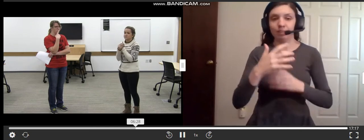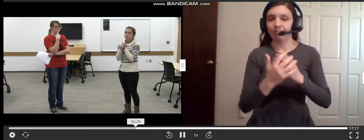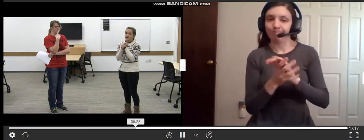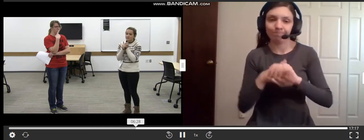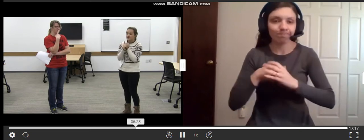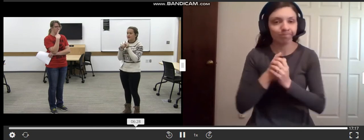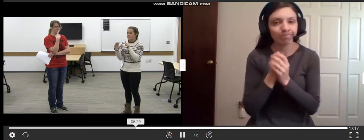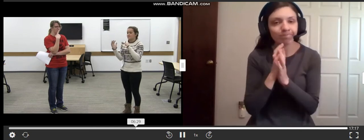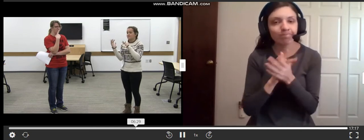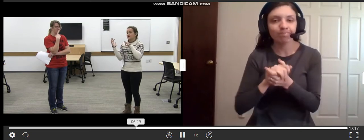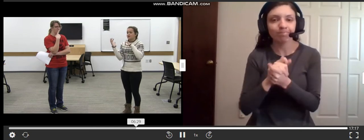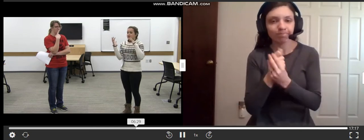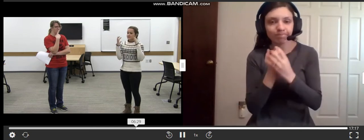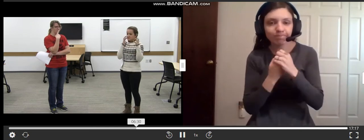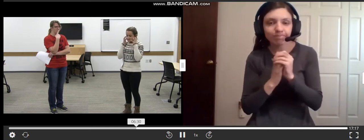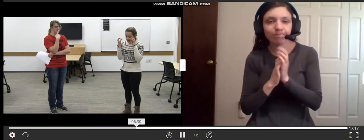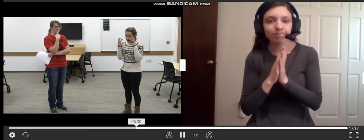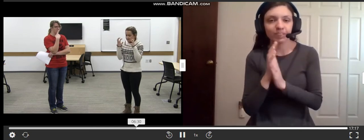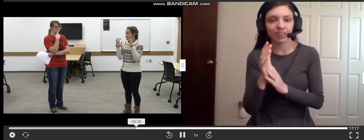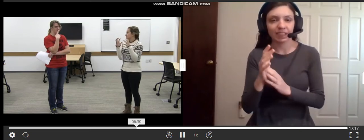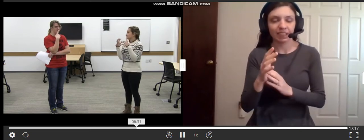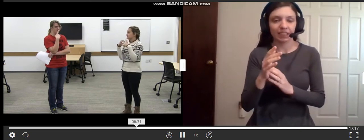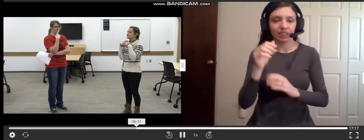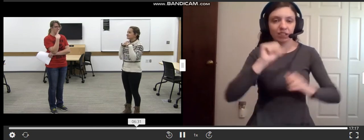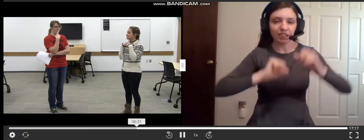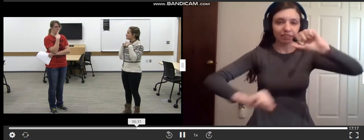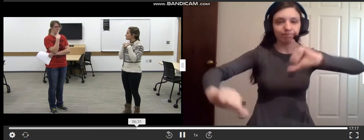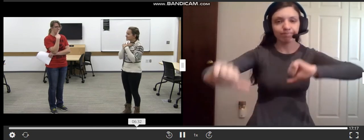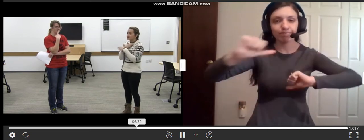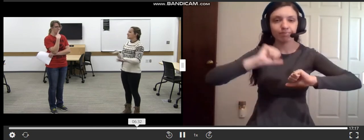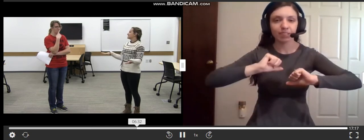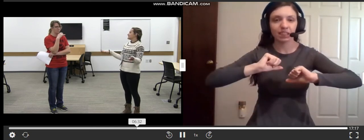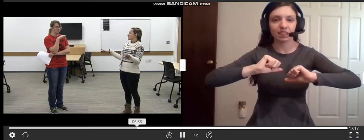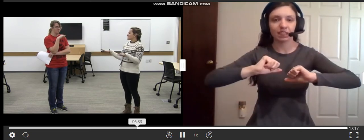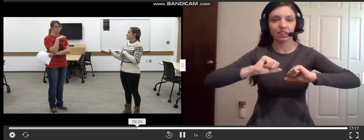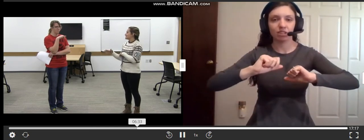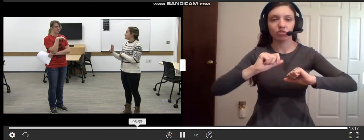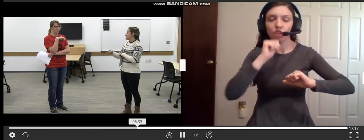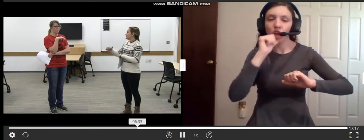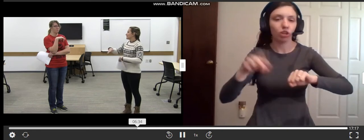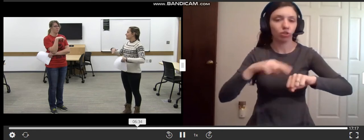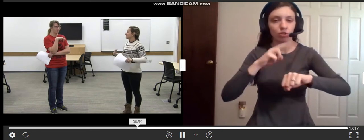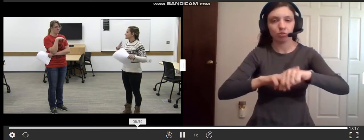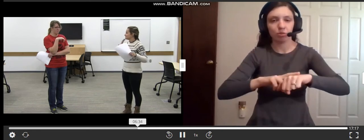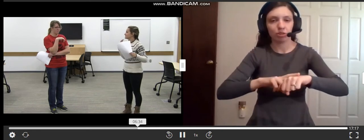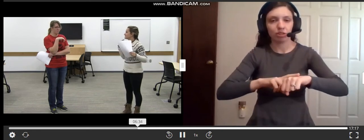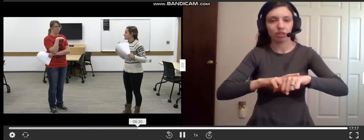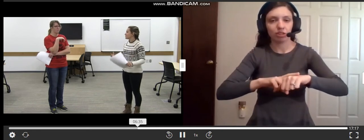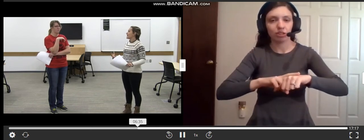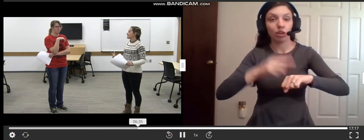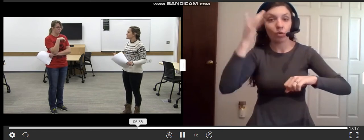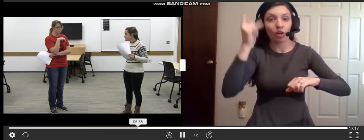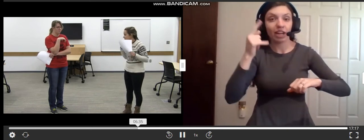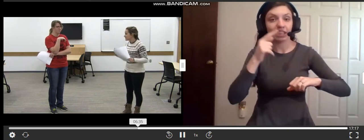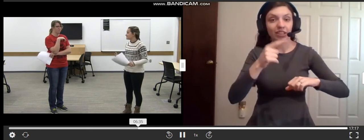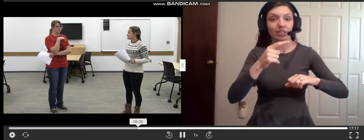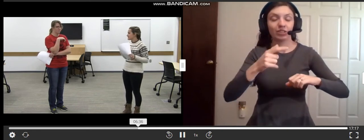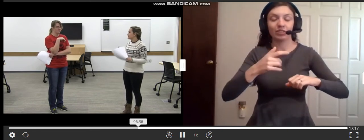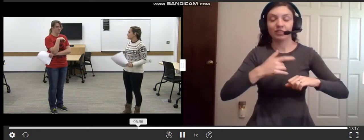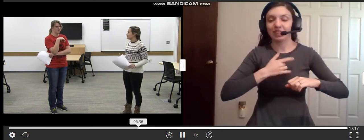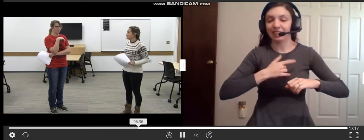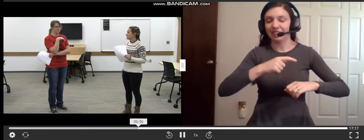hands and rubbing them and just acting completely not normal, because you are so racked with